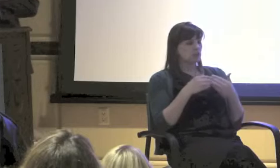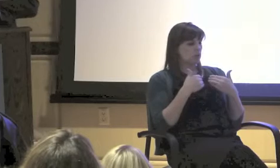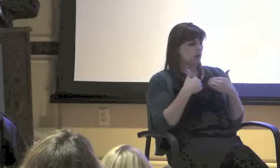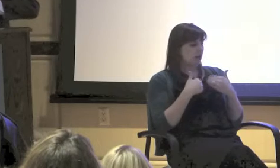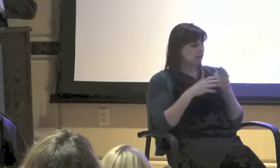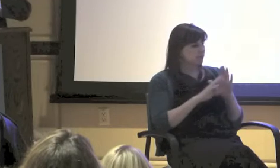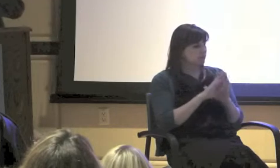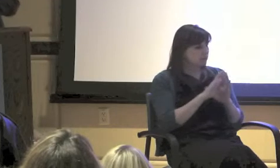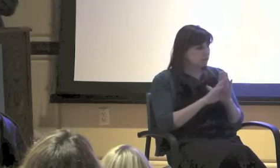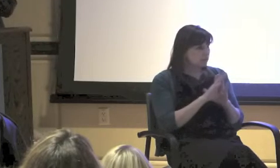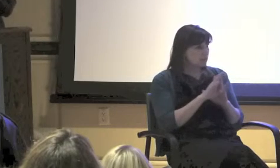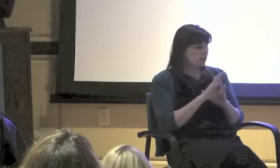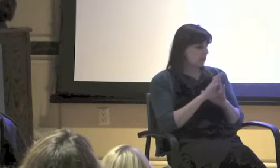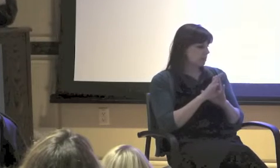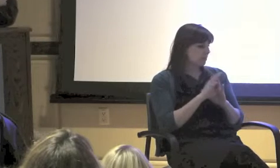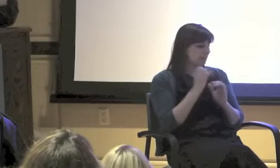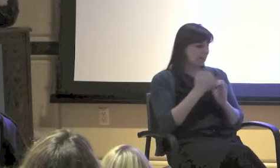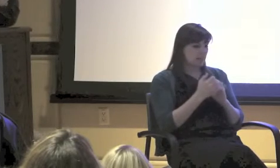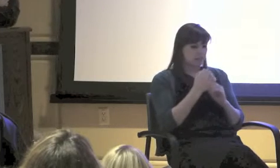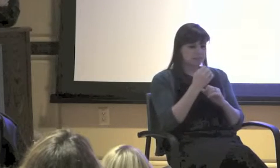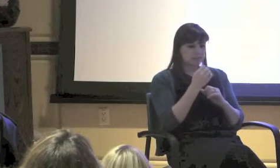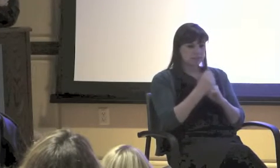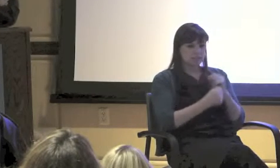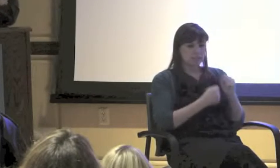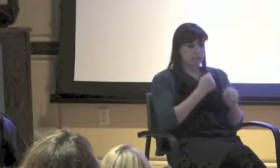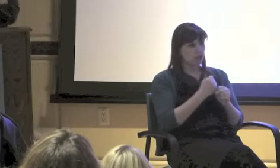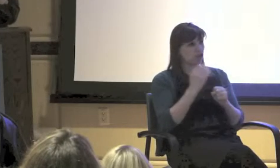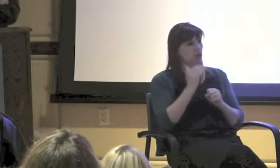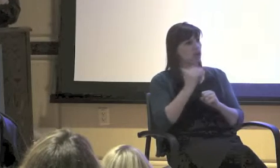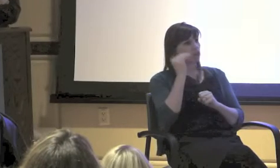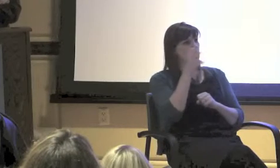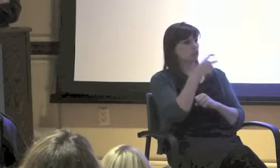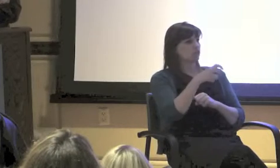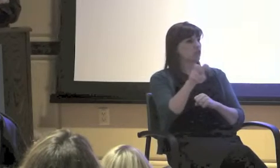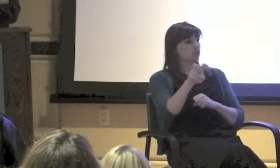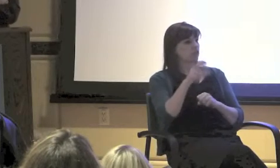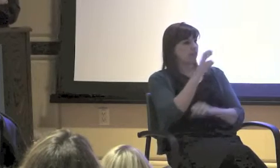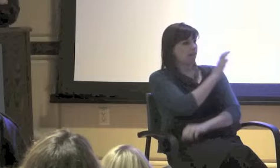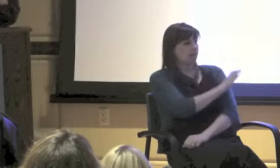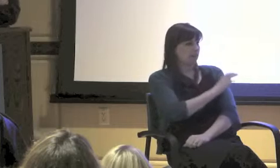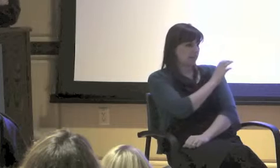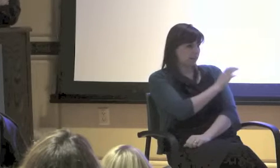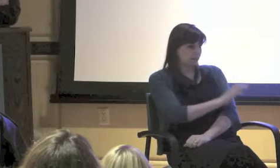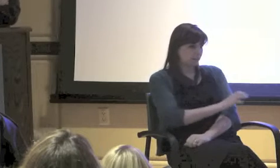have developed in the last year or two an adult transition clinic.